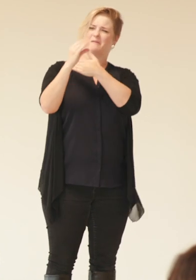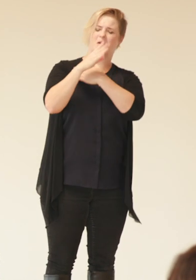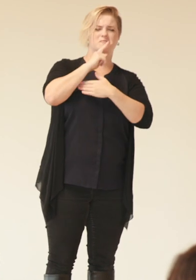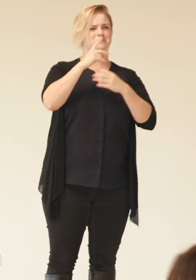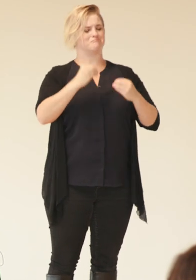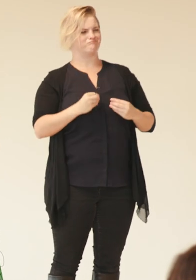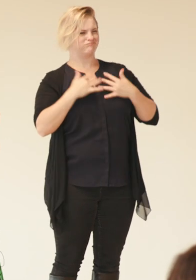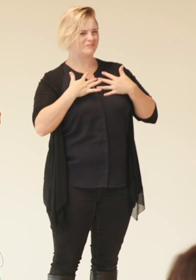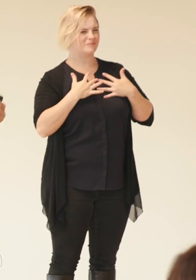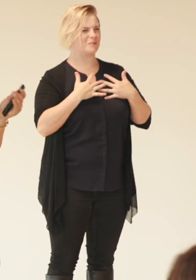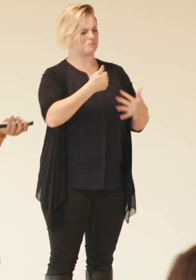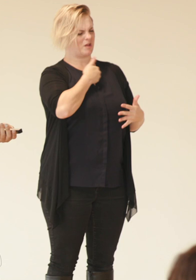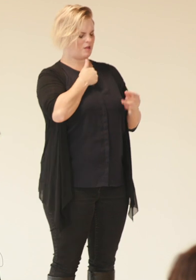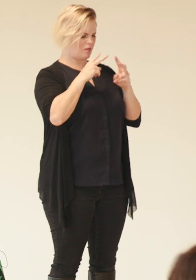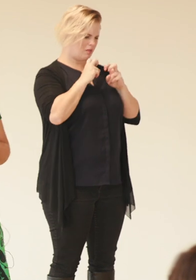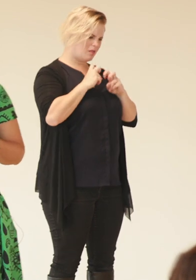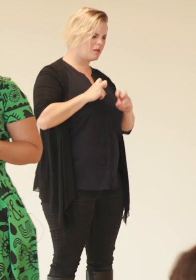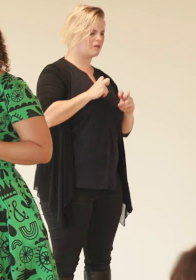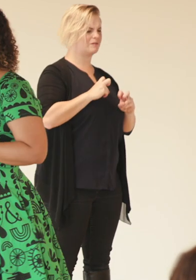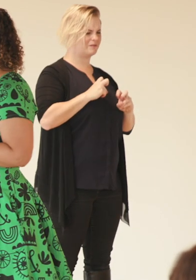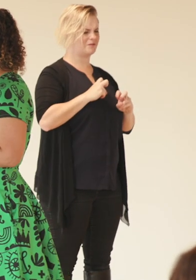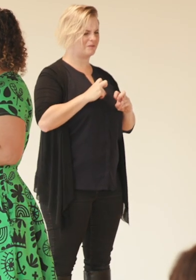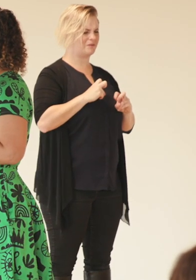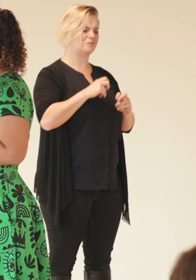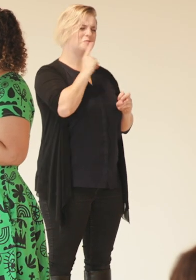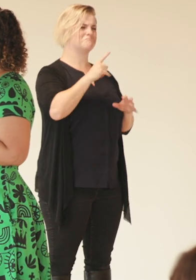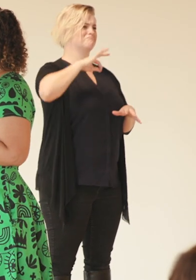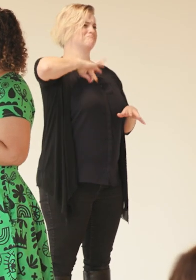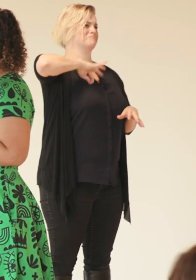because this project has been, I was born to do this.